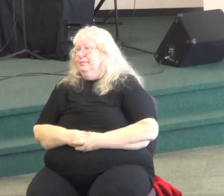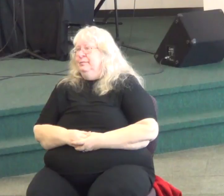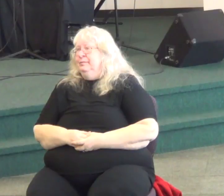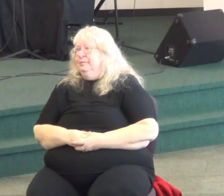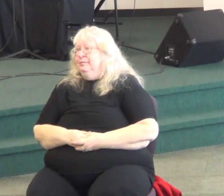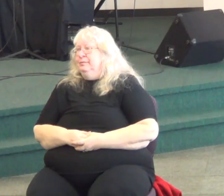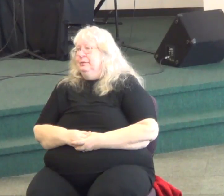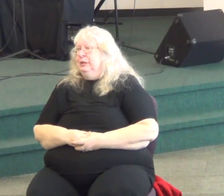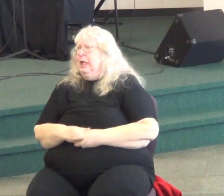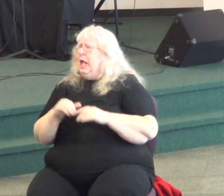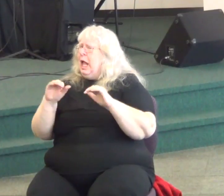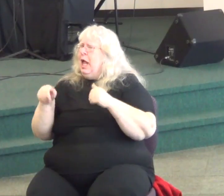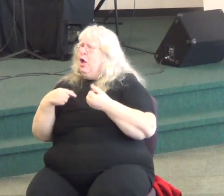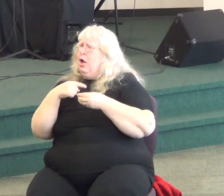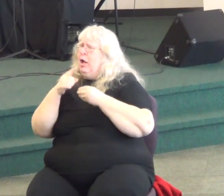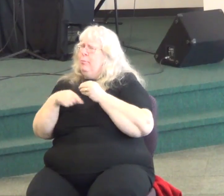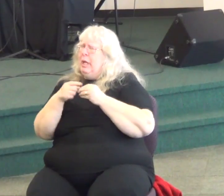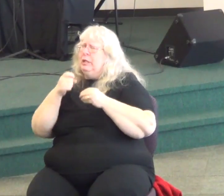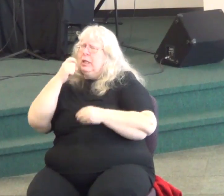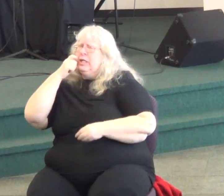How about addiction of some sort or another?